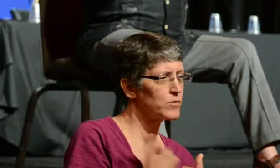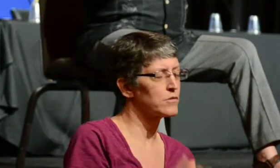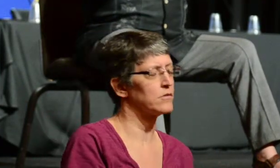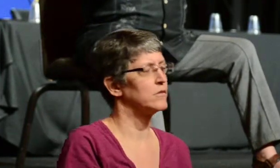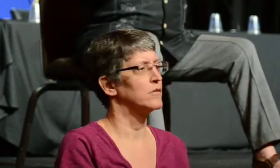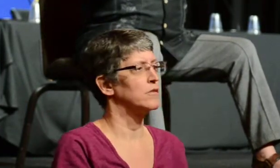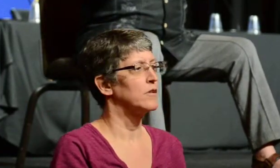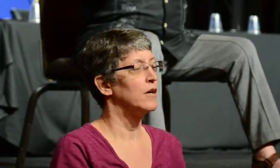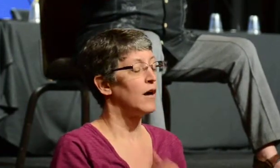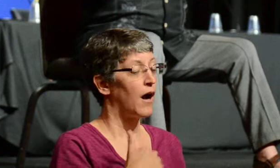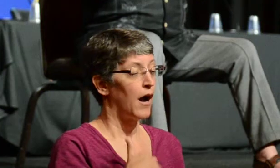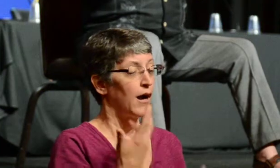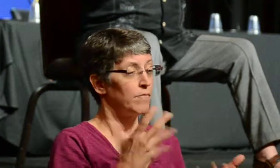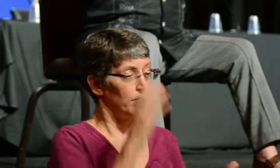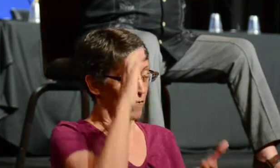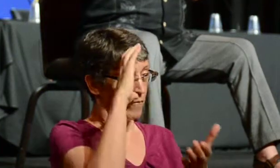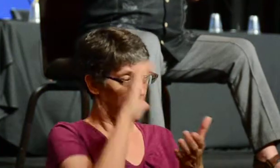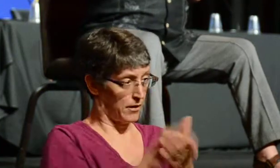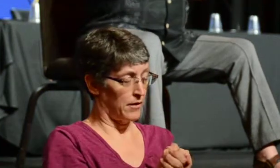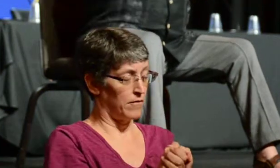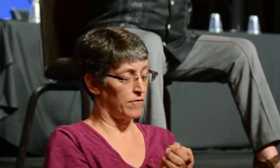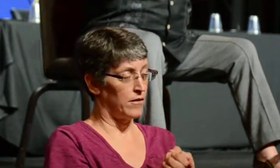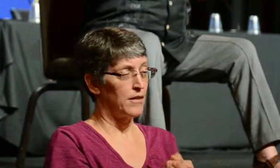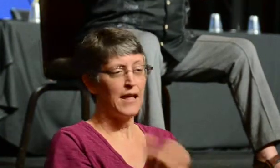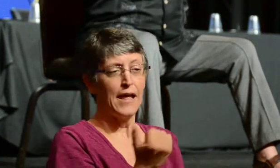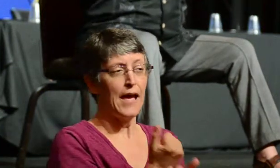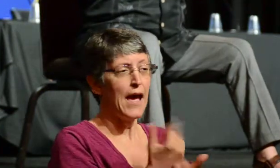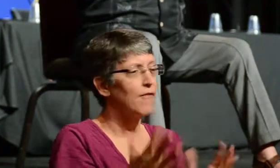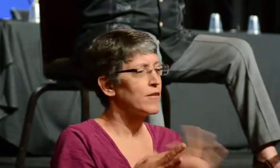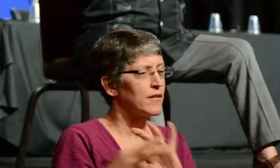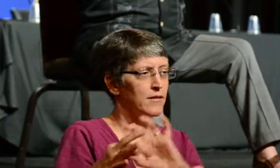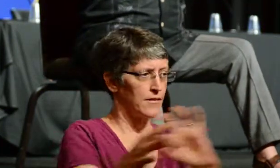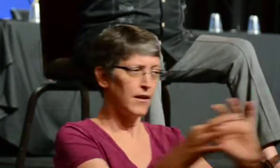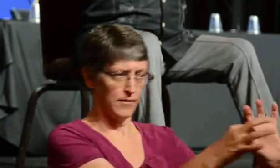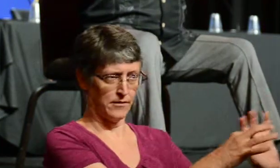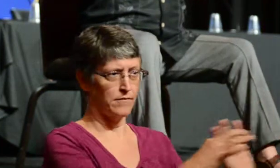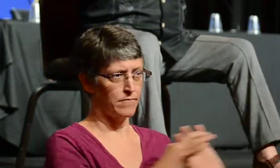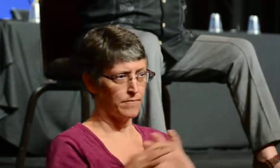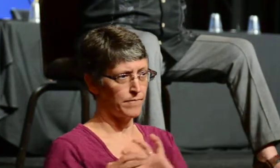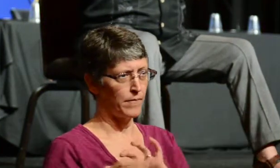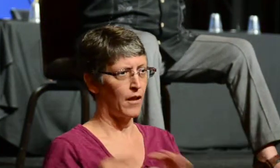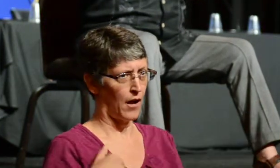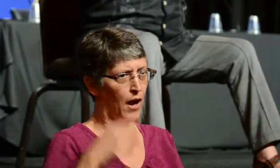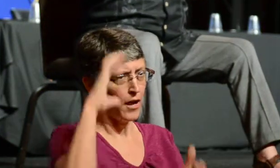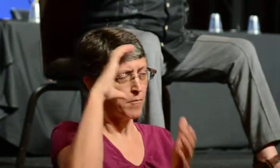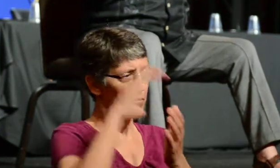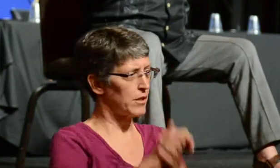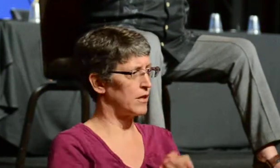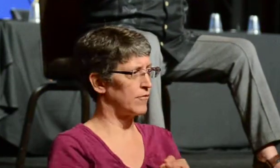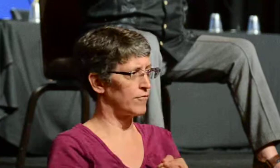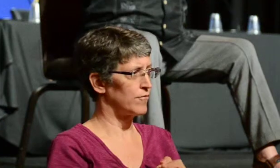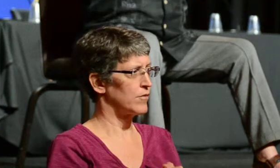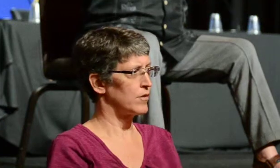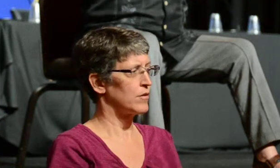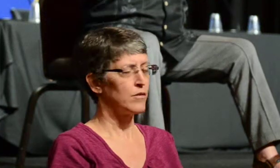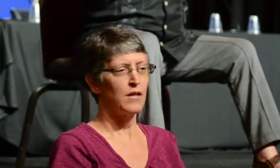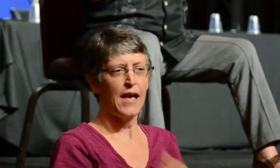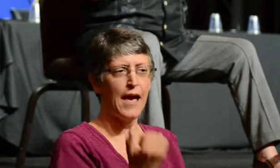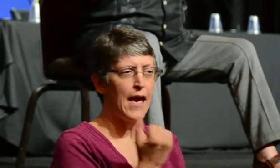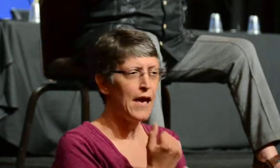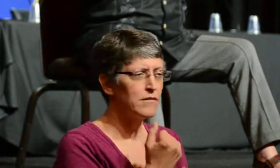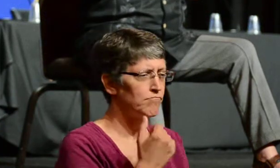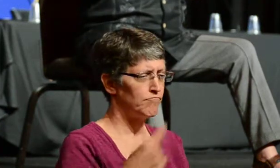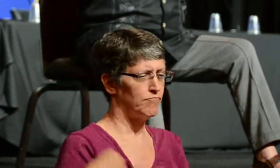I believe that everything is connected. I believe, since we're all made of everything's made